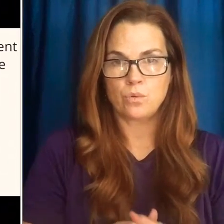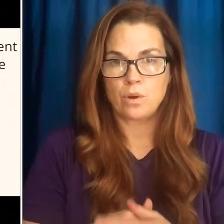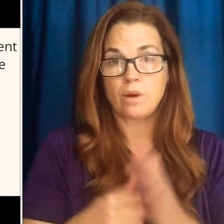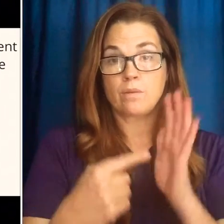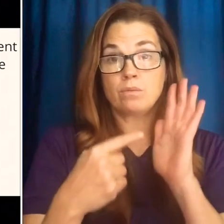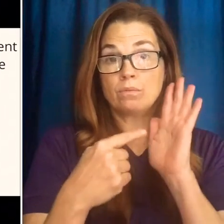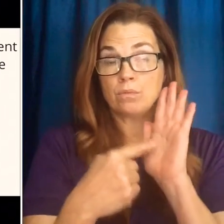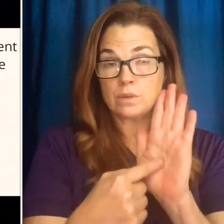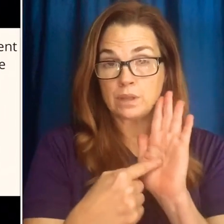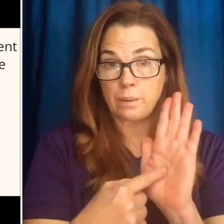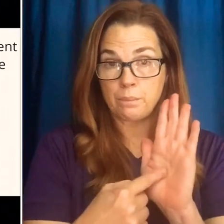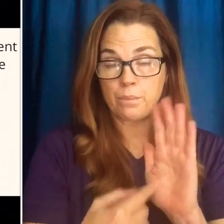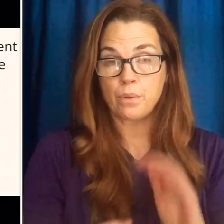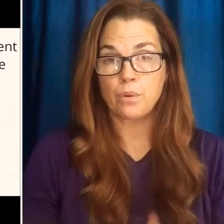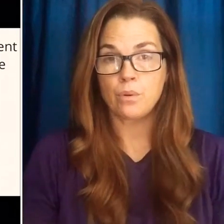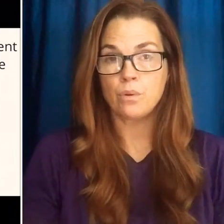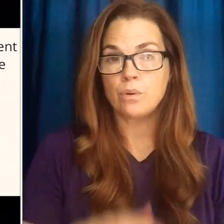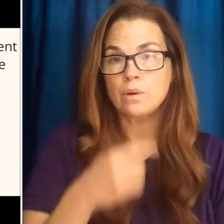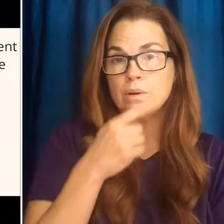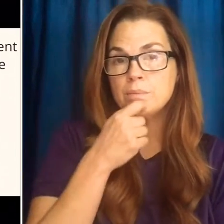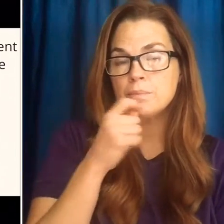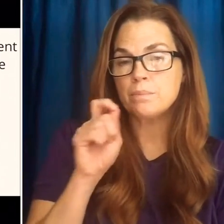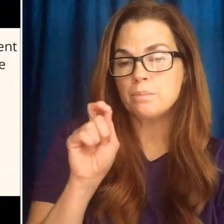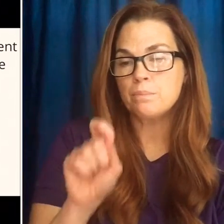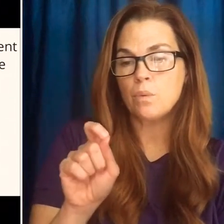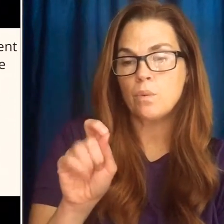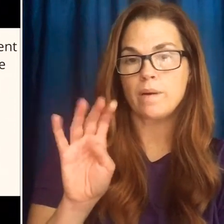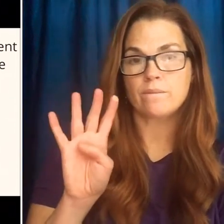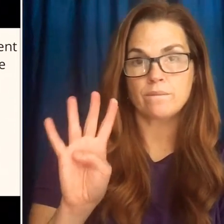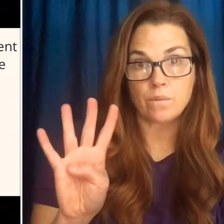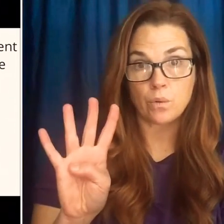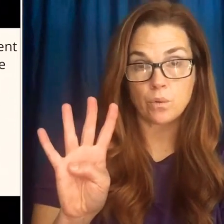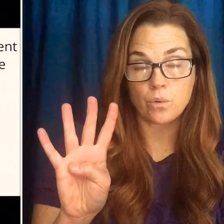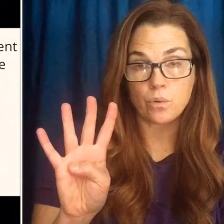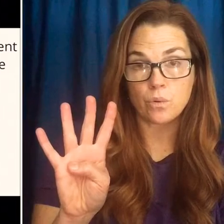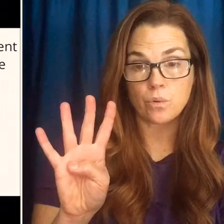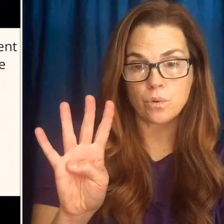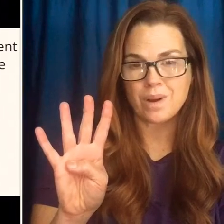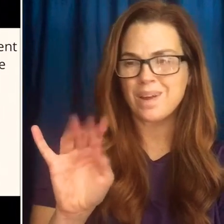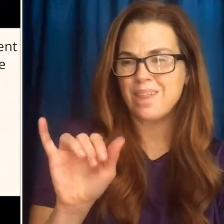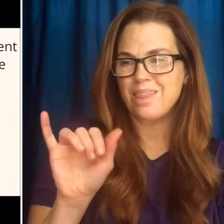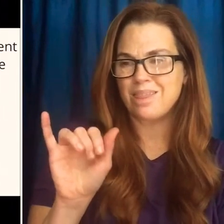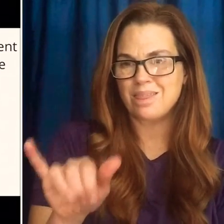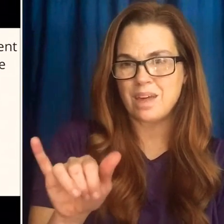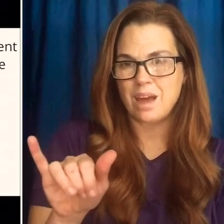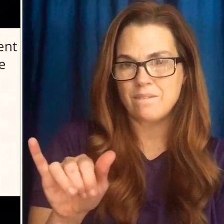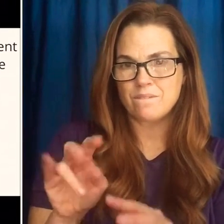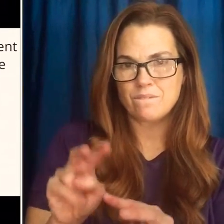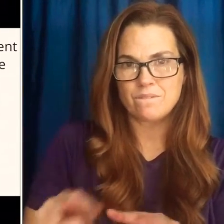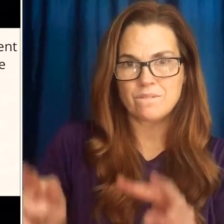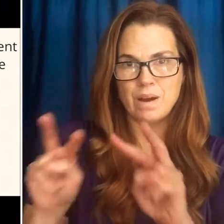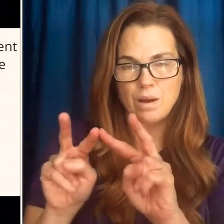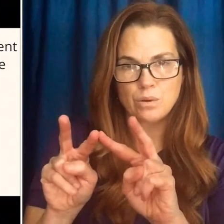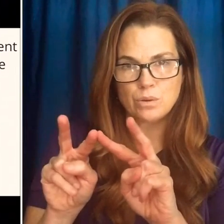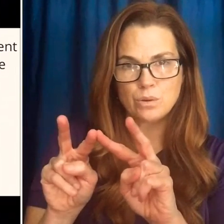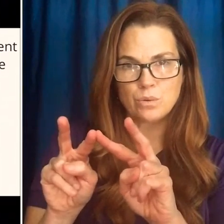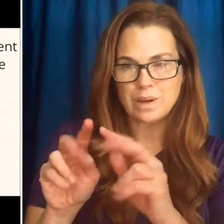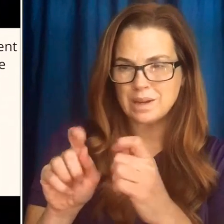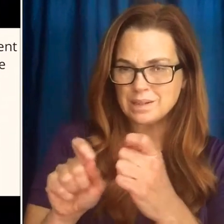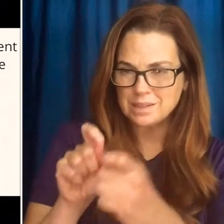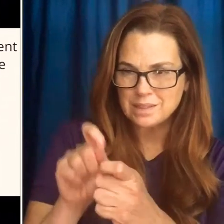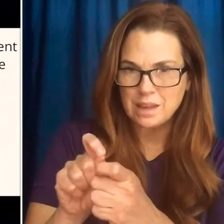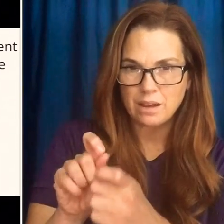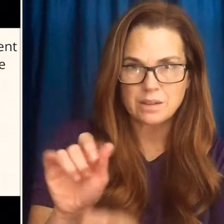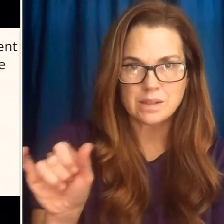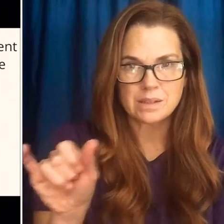0.4 has exactly the same value as the fraction 2/5. And today's lesson, we're